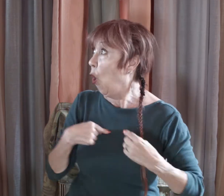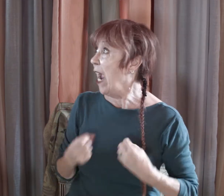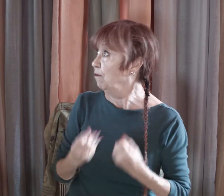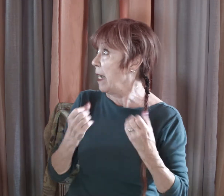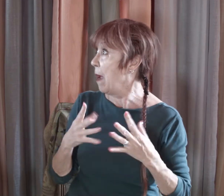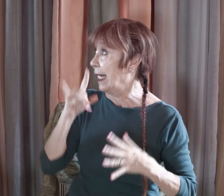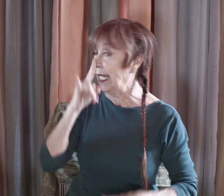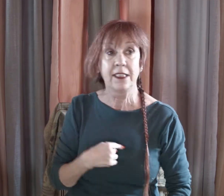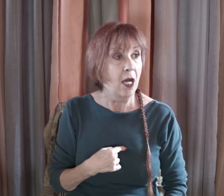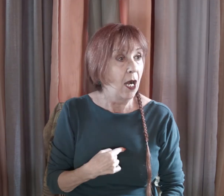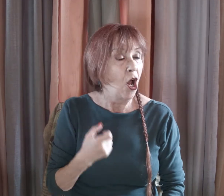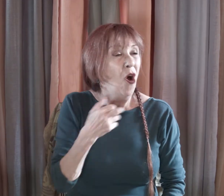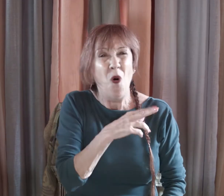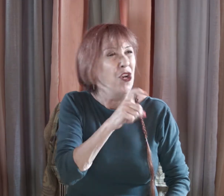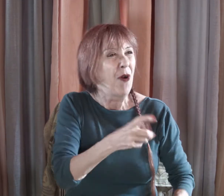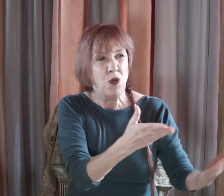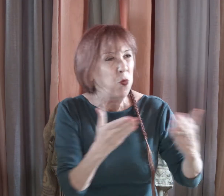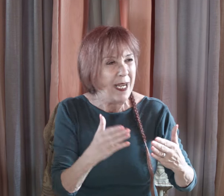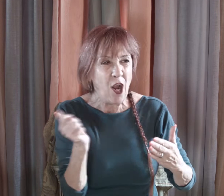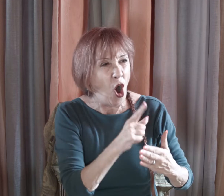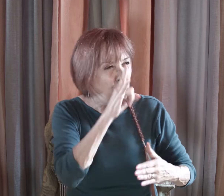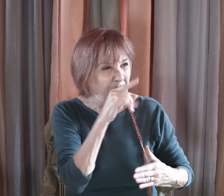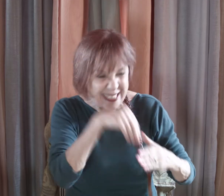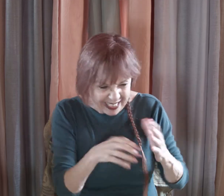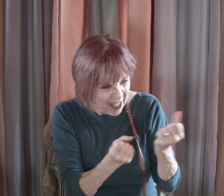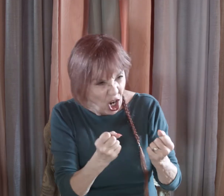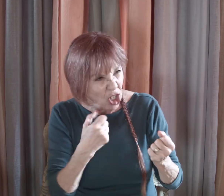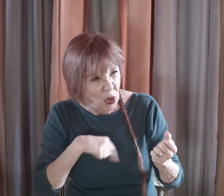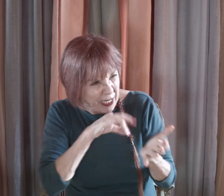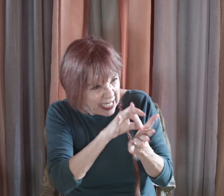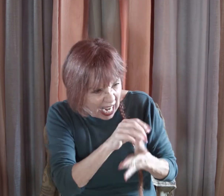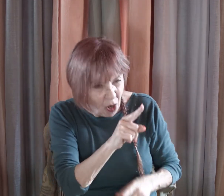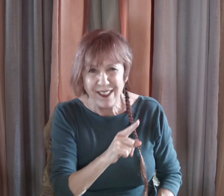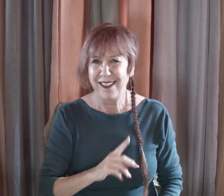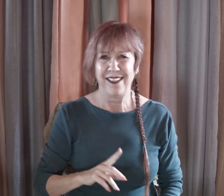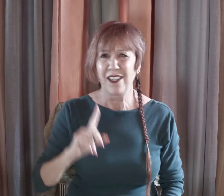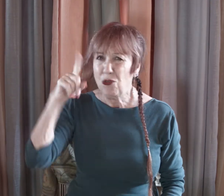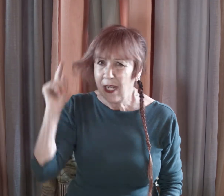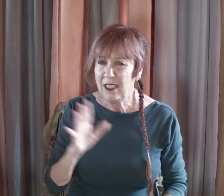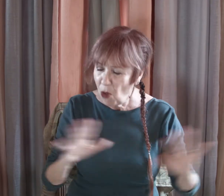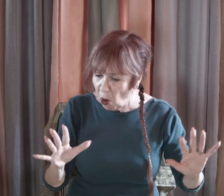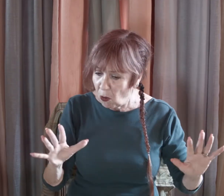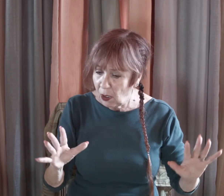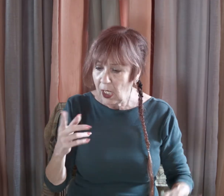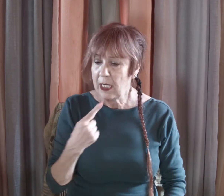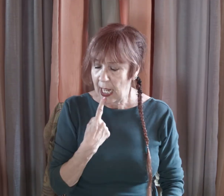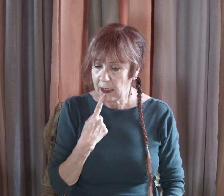you have to bring all your kids that you're getting food for in your cars so we can count them. We thought that was nuts. So we didn't do it. We just said, if you're